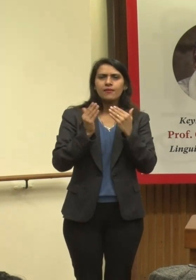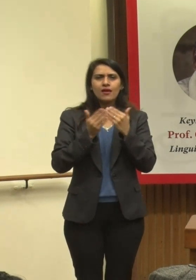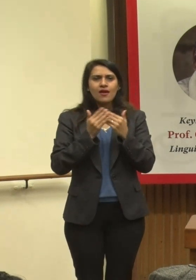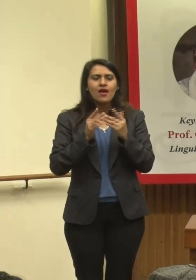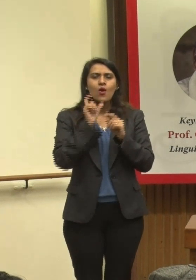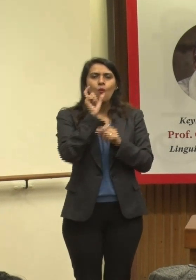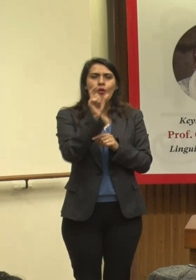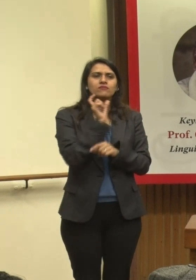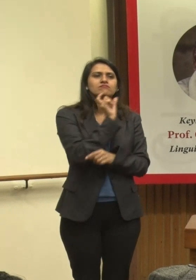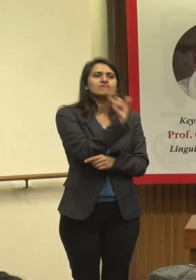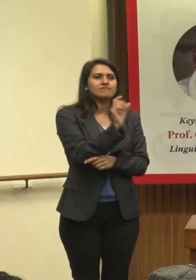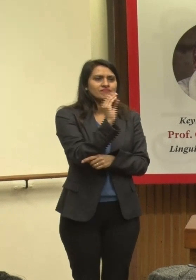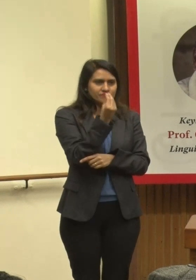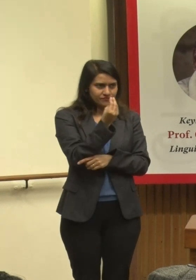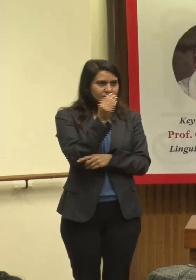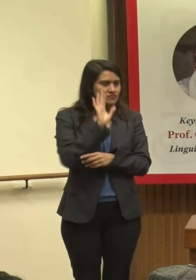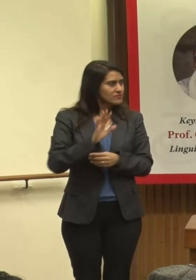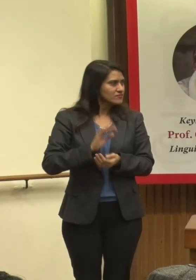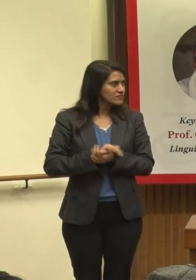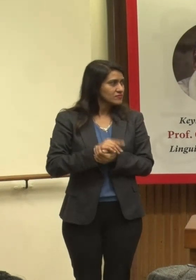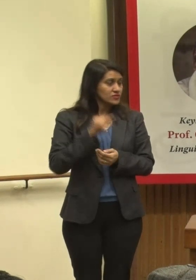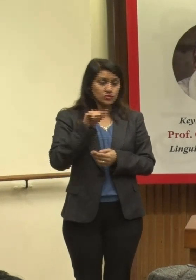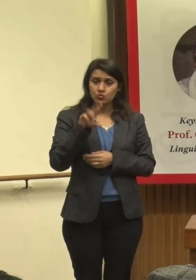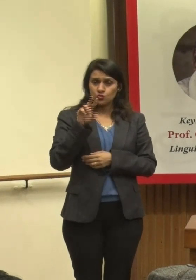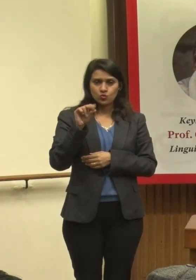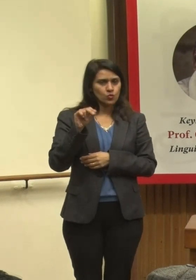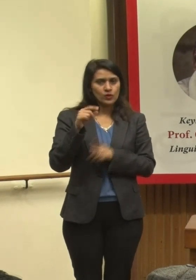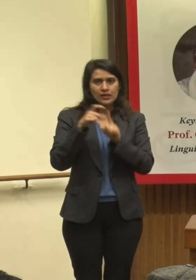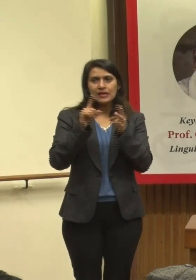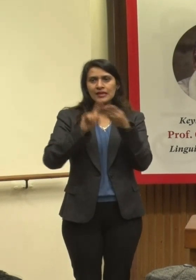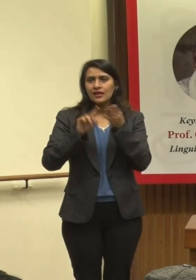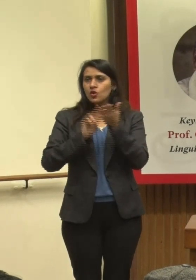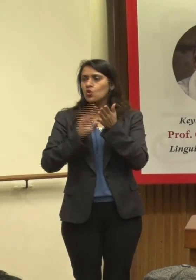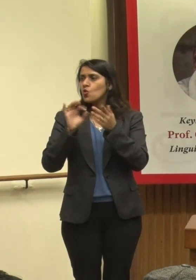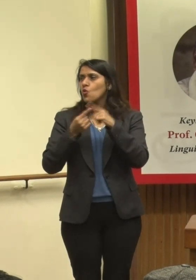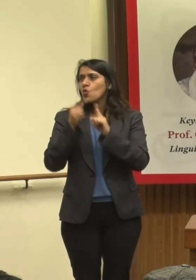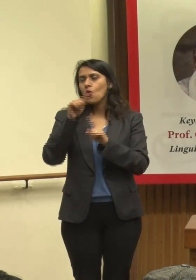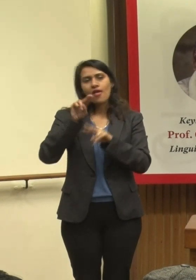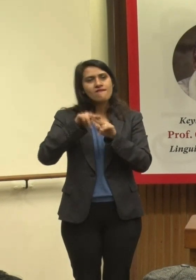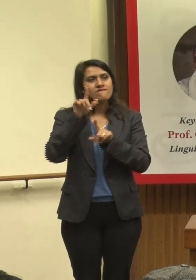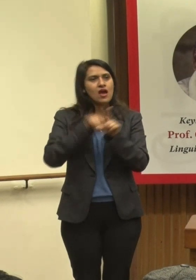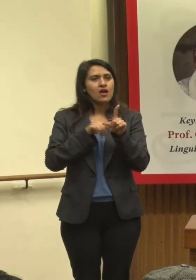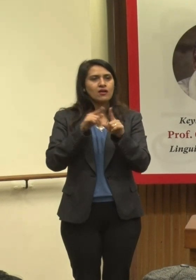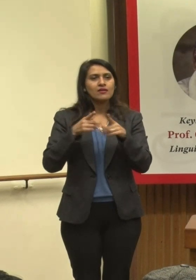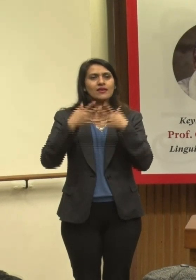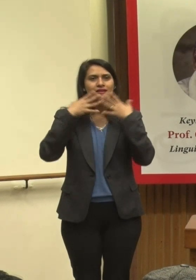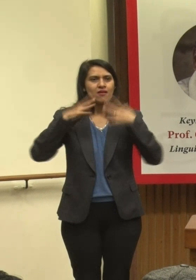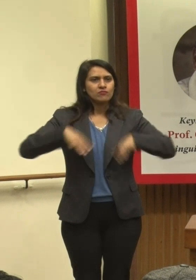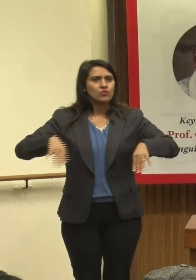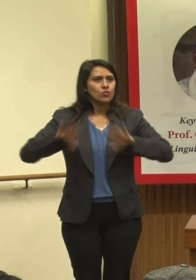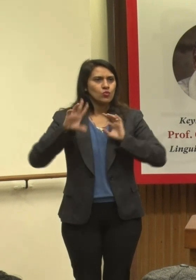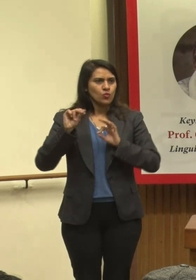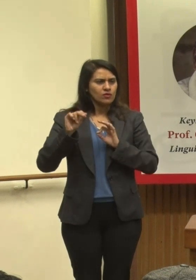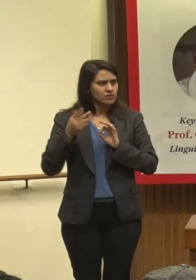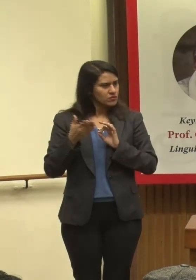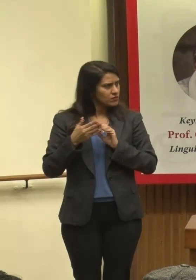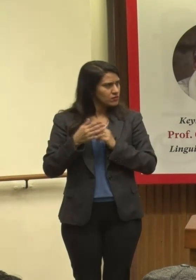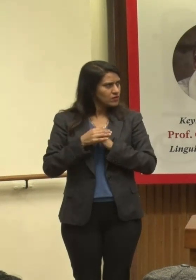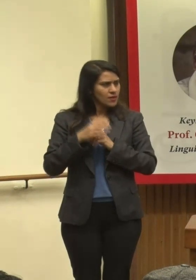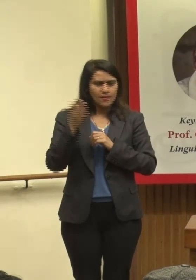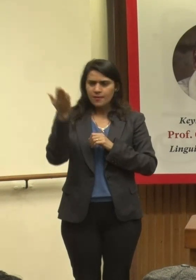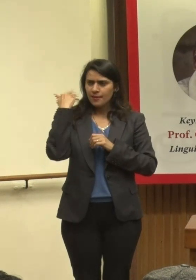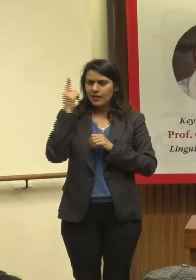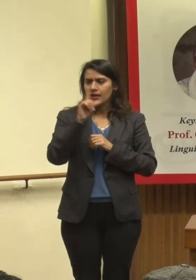it seems to me to be a great irony that though this is not a denotified tribe, I was recently looking at the Santhal Parganas Act